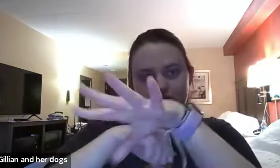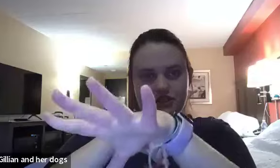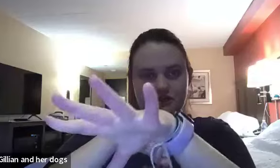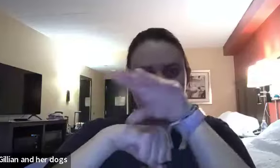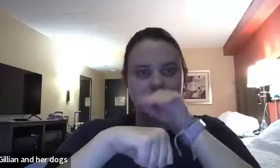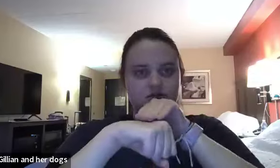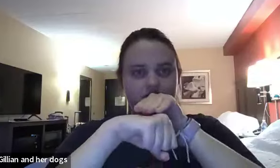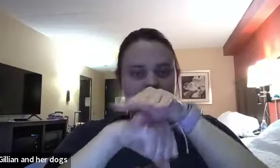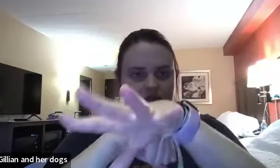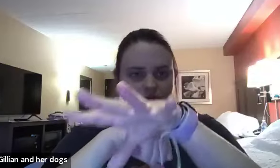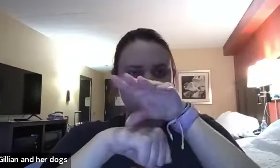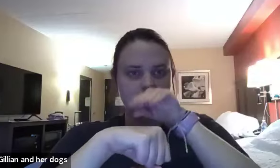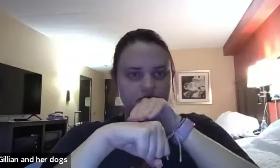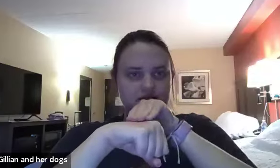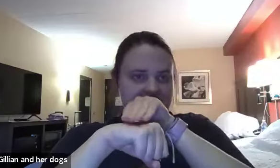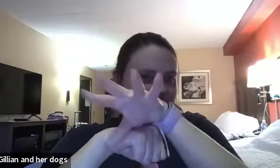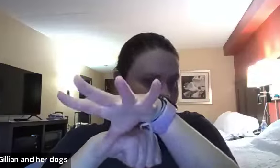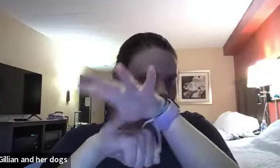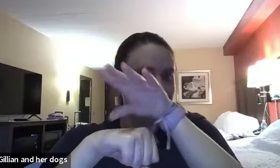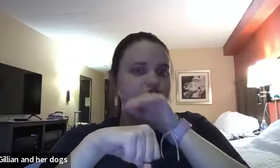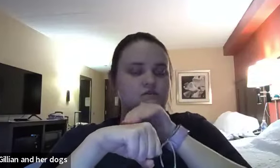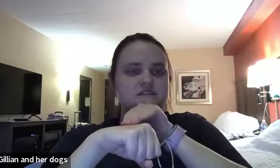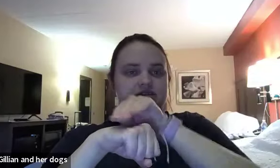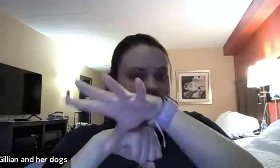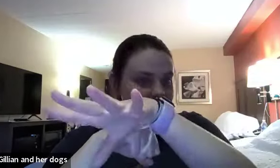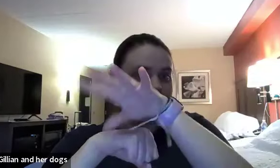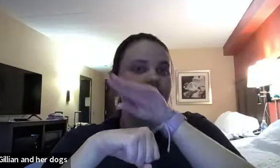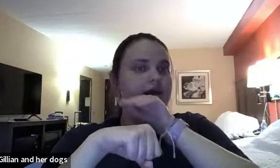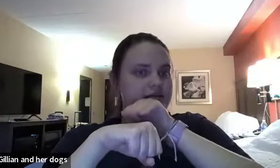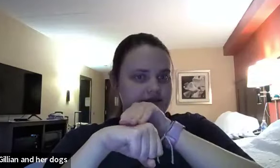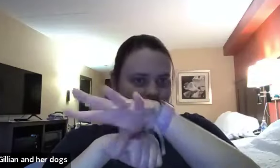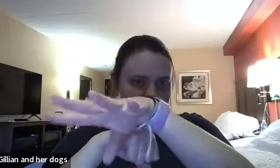push out. Counsel. This is the sign for counsel. This is the sign for advice, that sort of thing.